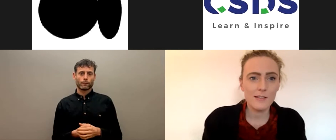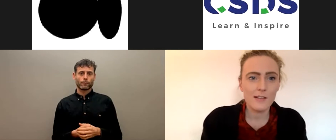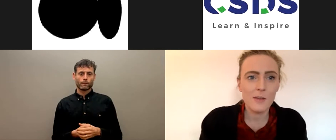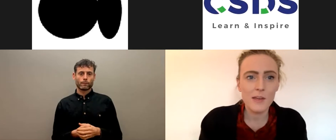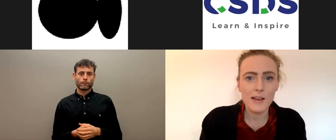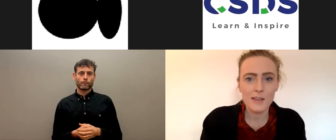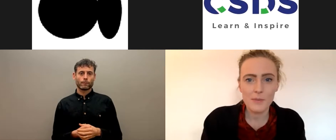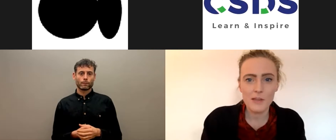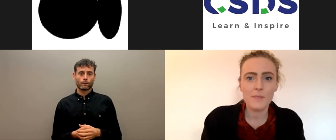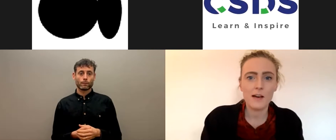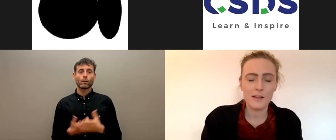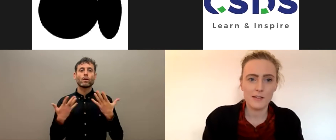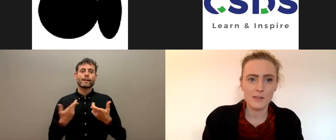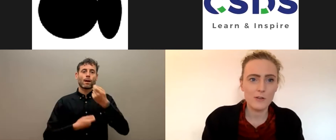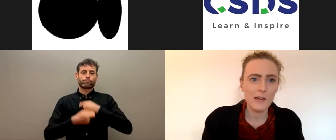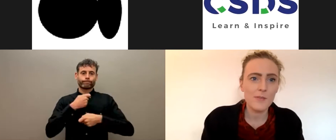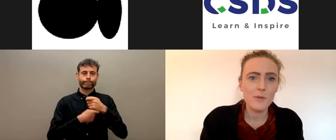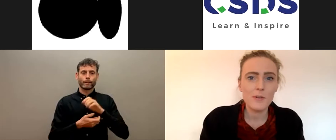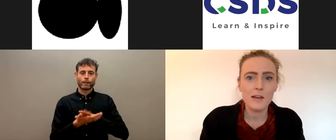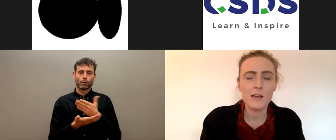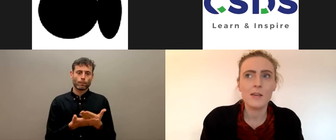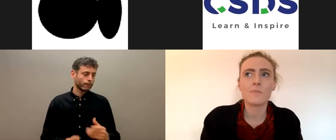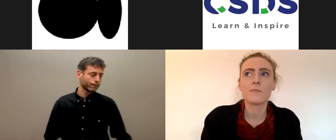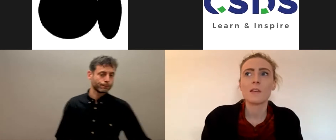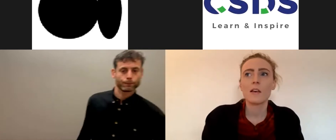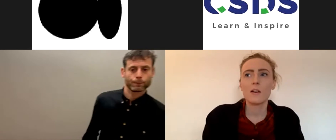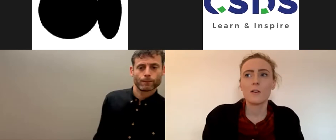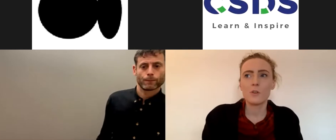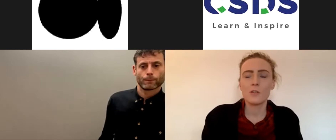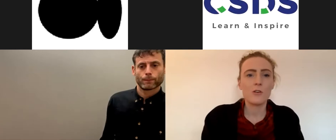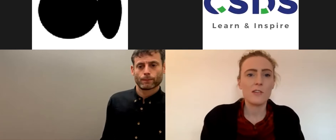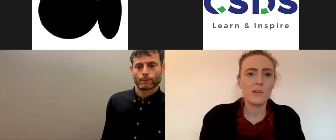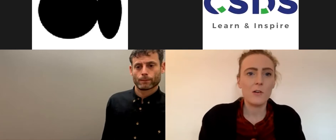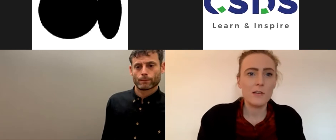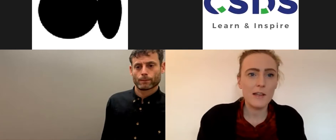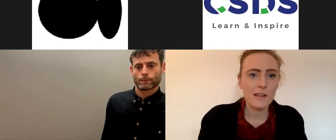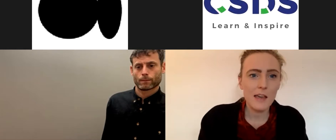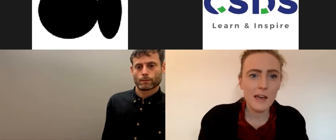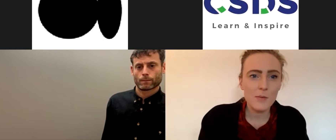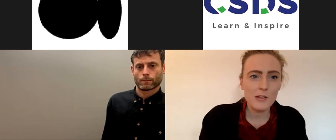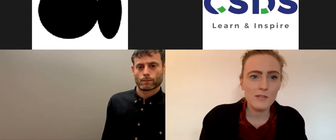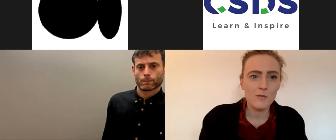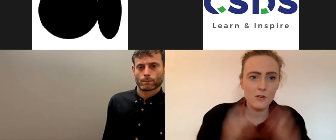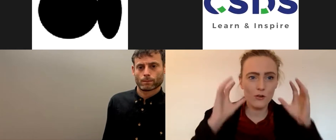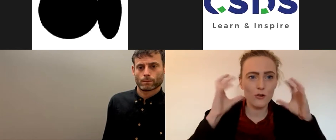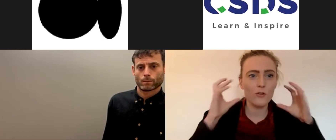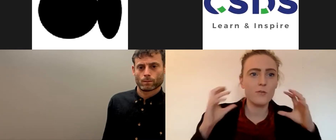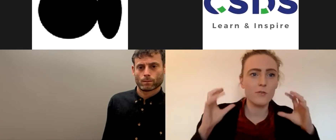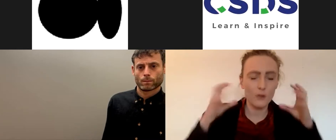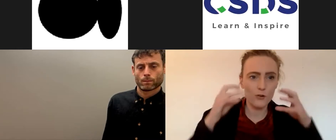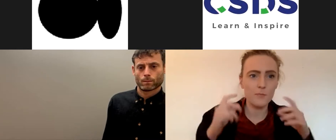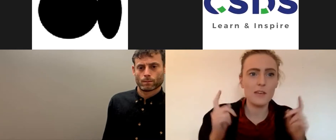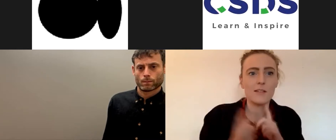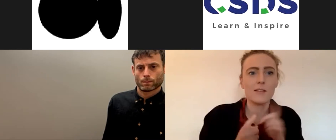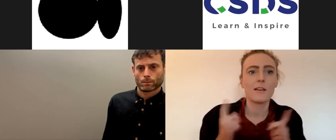volunteering with ASPIM at the EU level, we used automatic captioning on